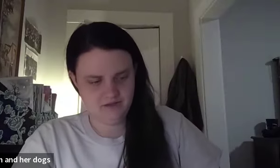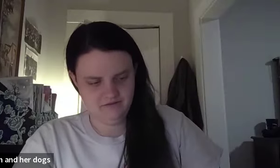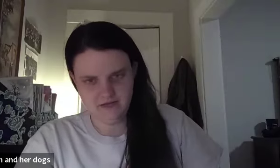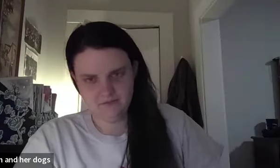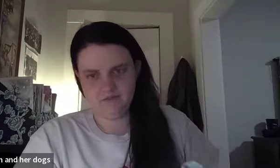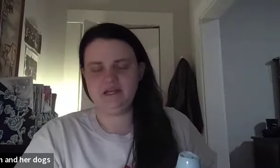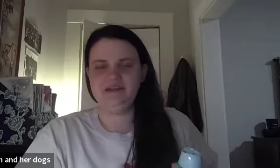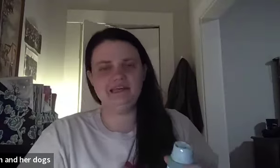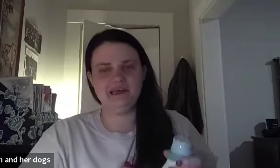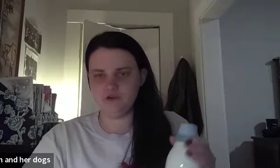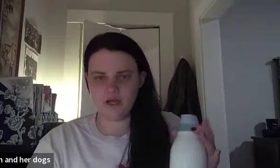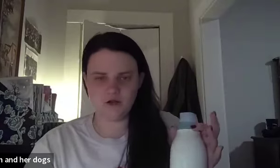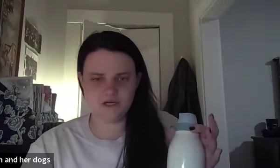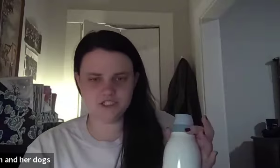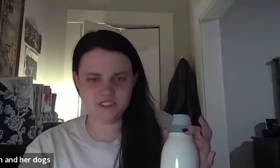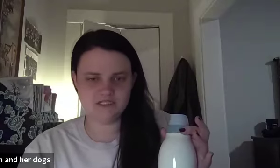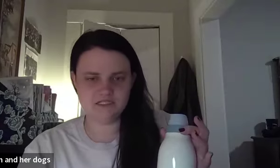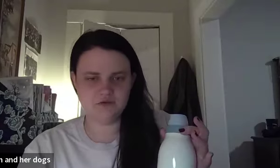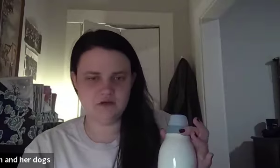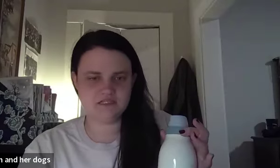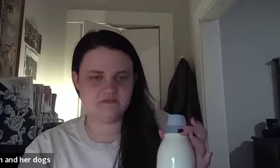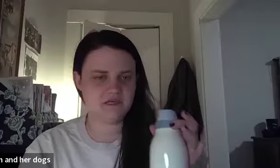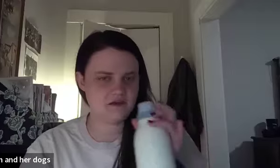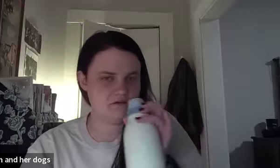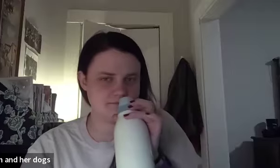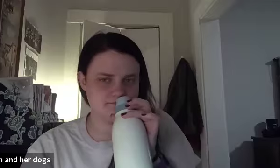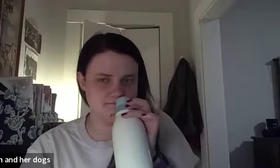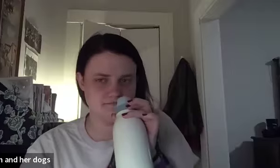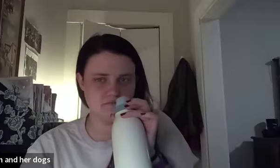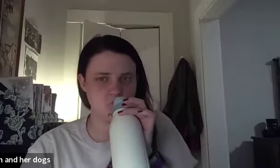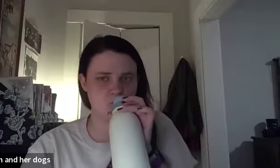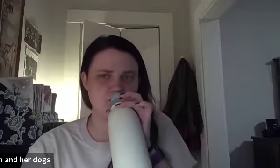and family, but any other kind of questions that you guys can think of?